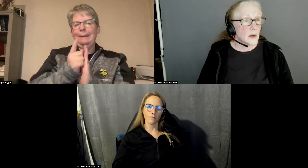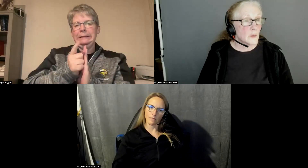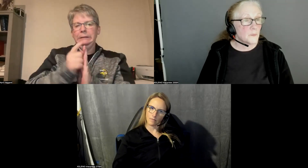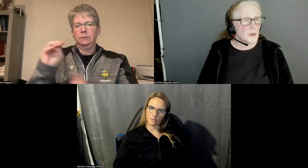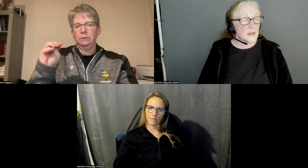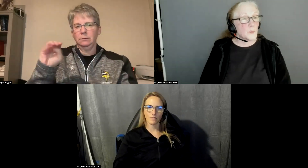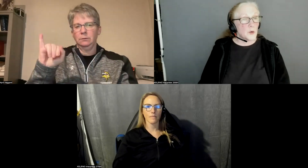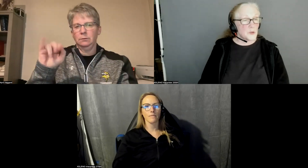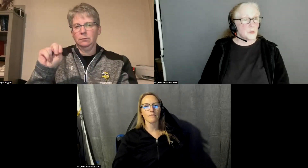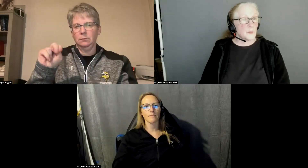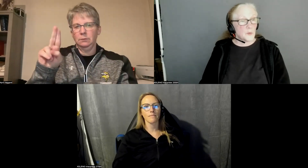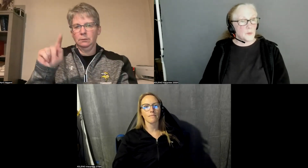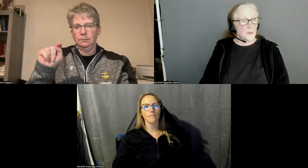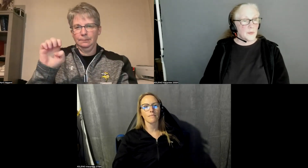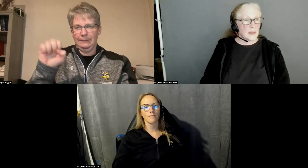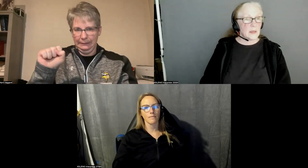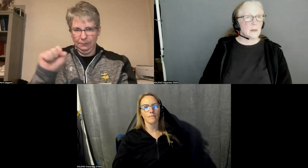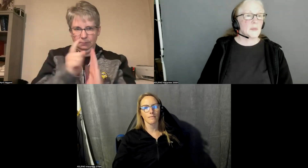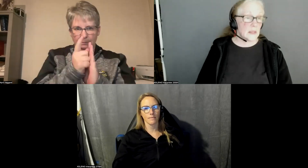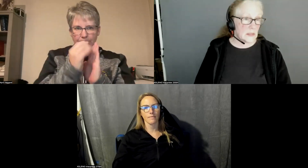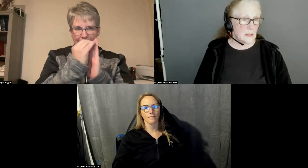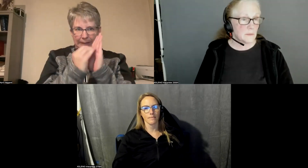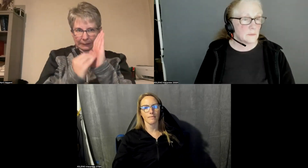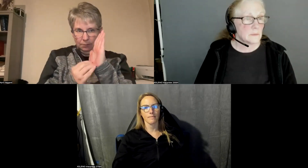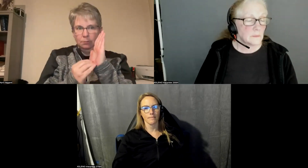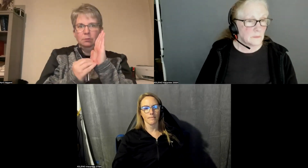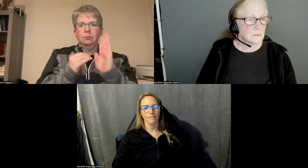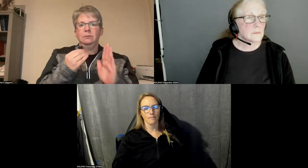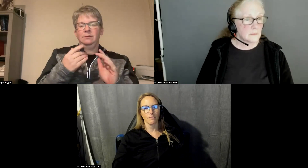So we'll need the board to approve the minutes.